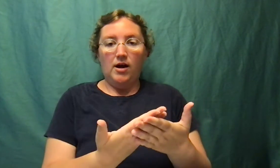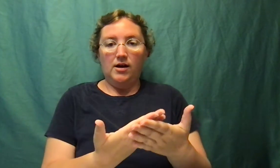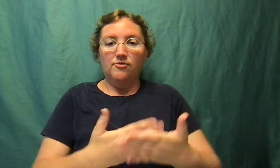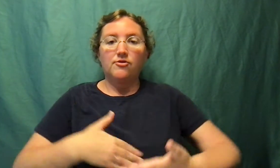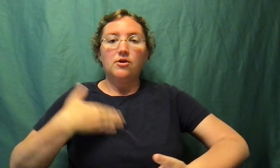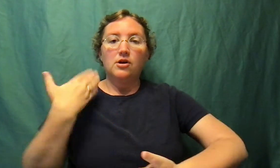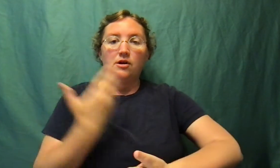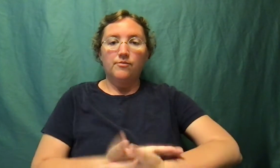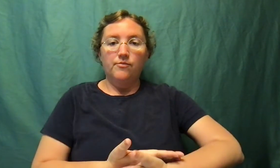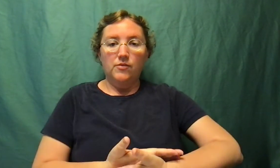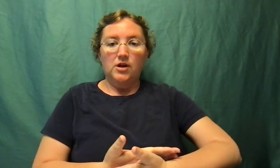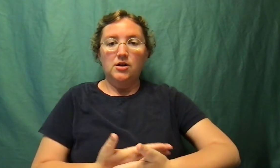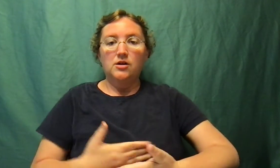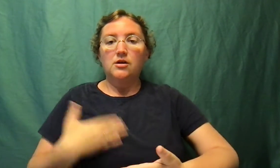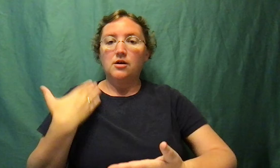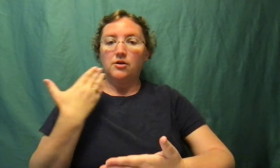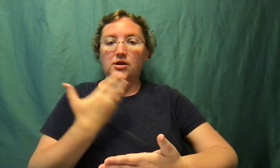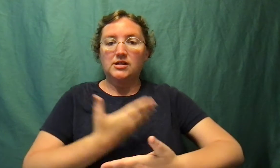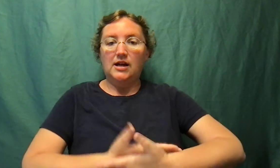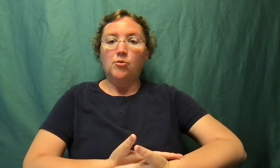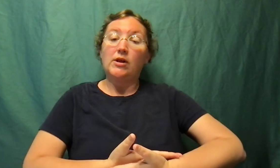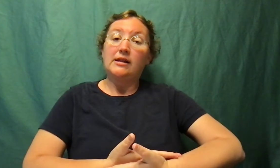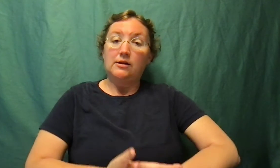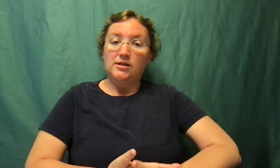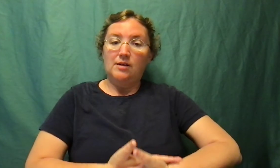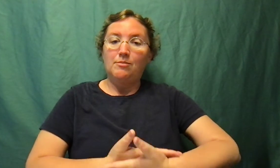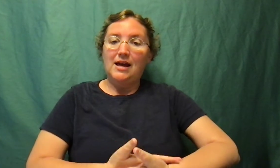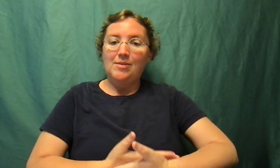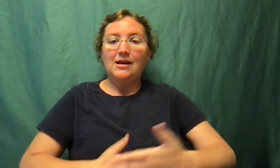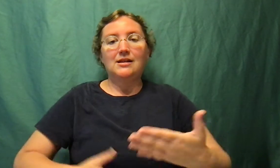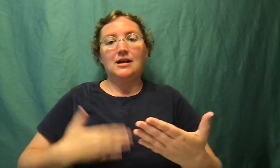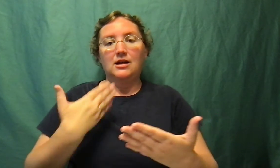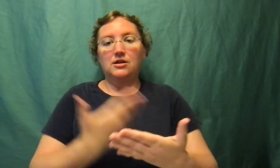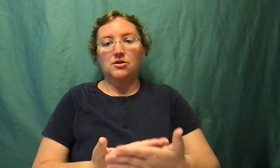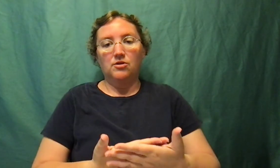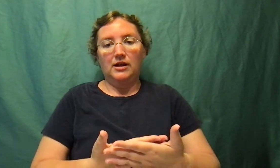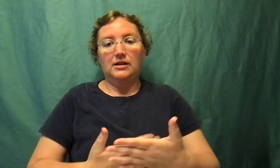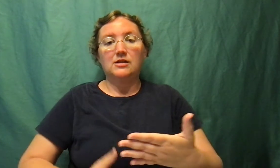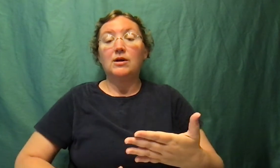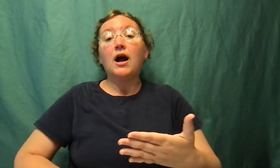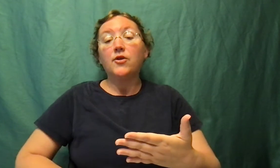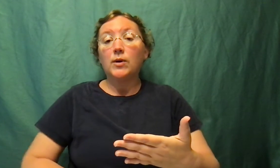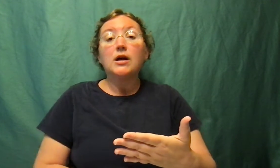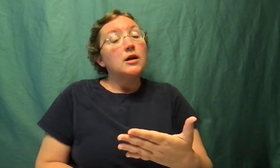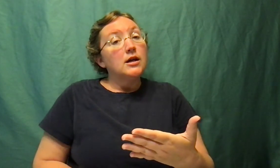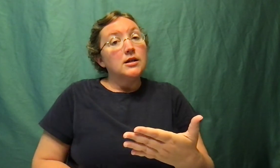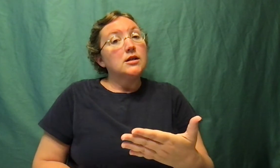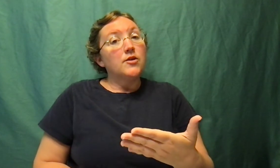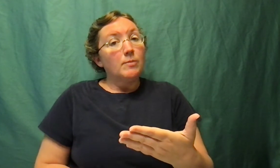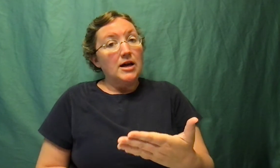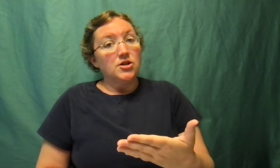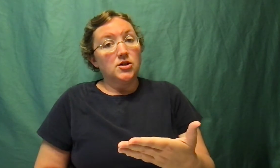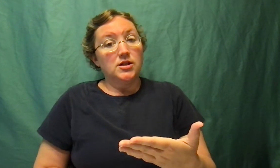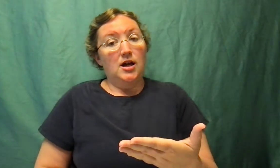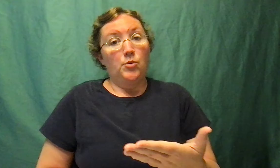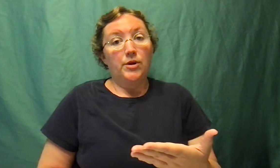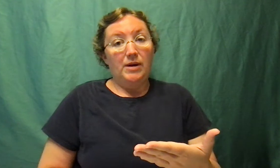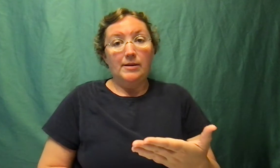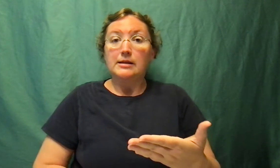arrive. You can sign it more like the sign baby at the end or like this, but either way, it's another magical sign where the baby's in